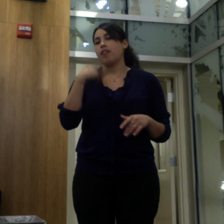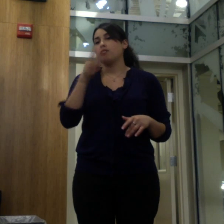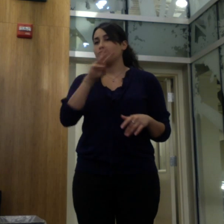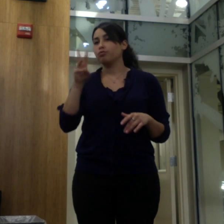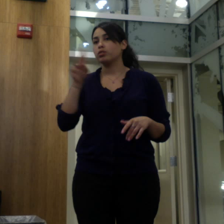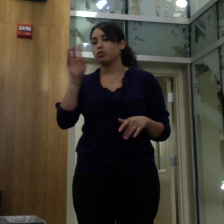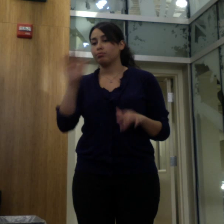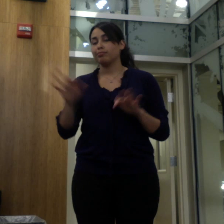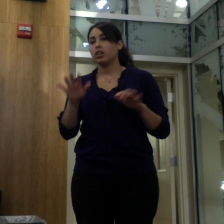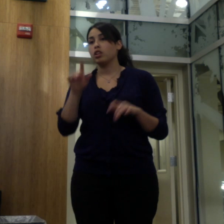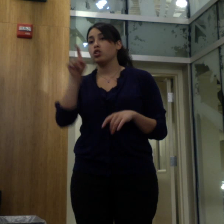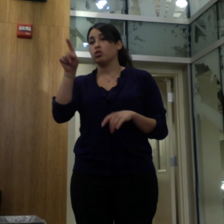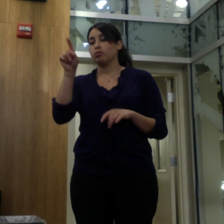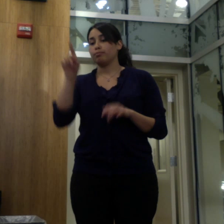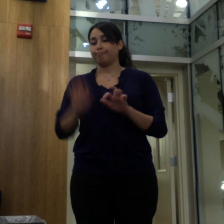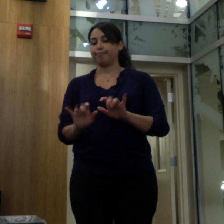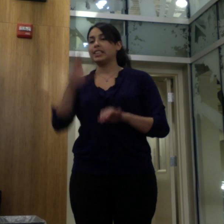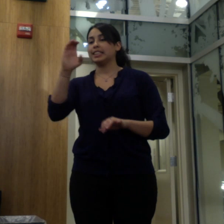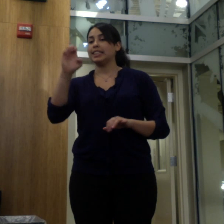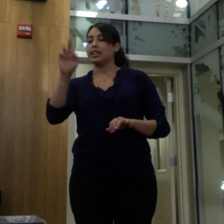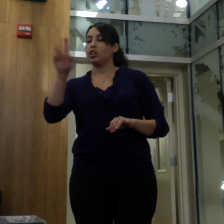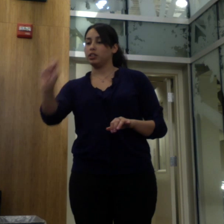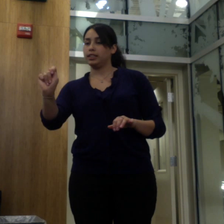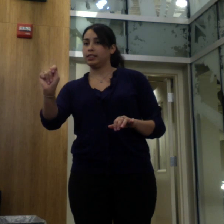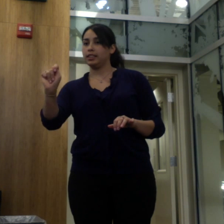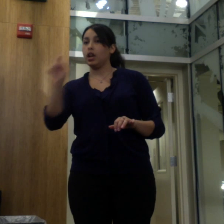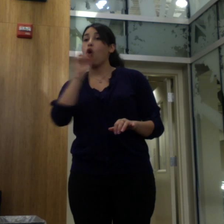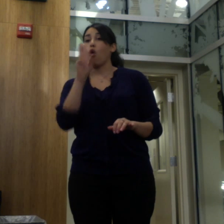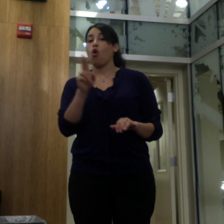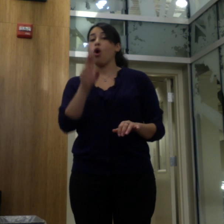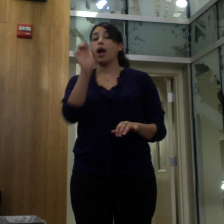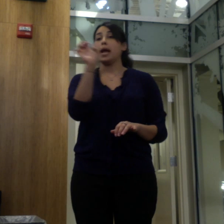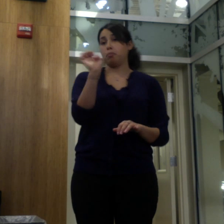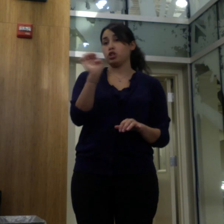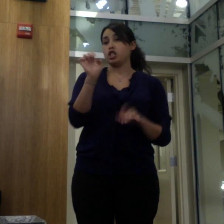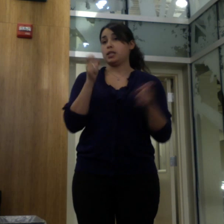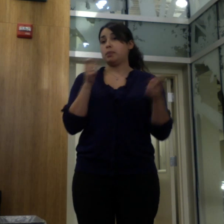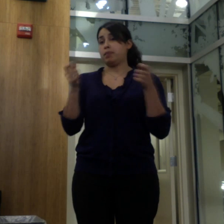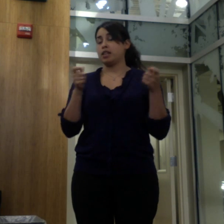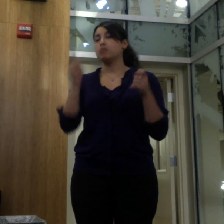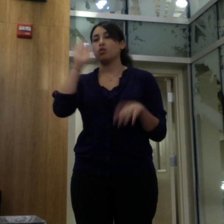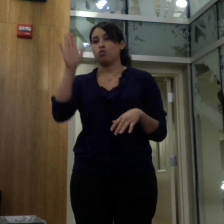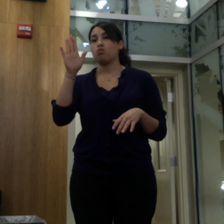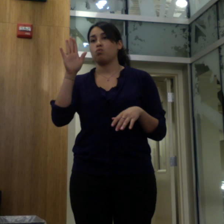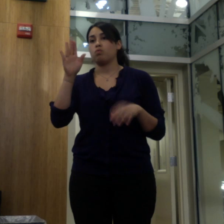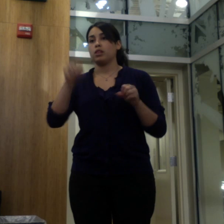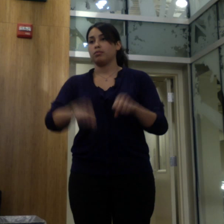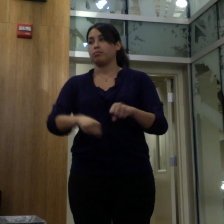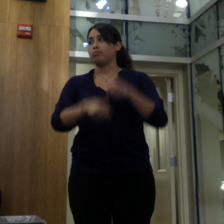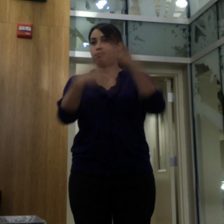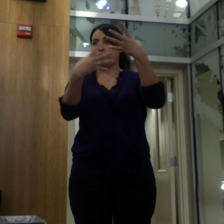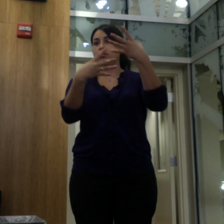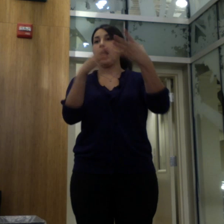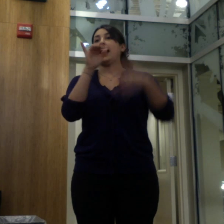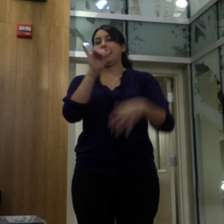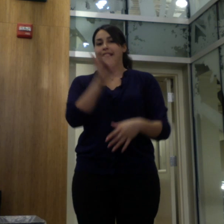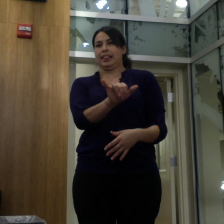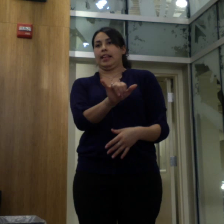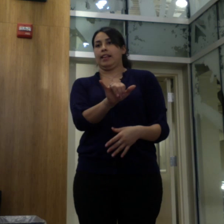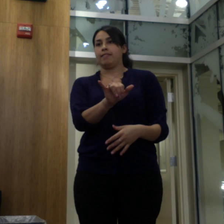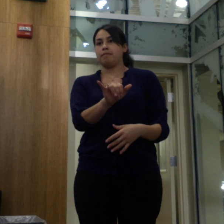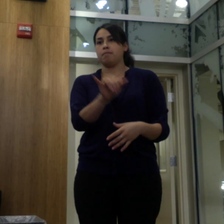put in CERT, C-E-R-T, or emergency management, it's going to take you to that page, and it's